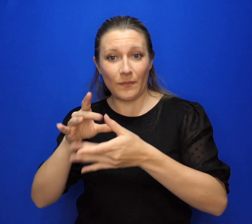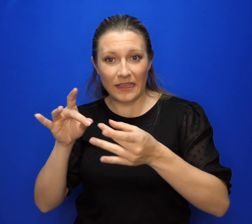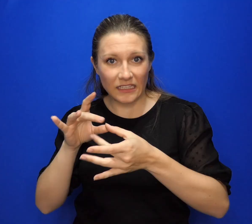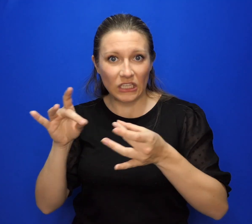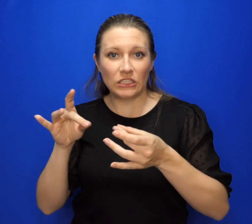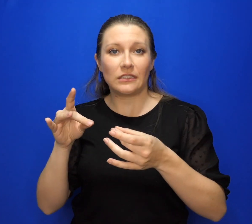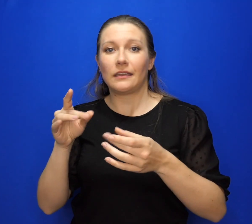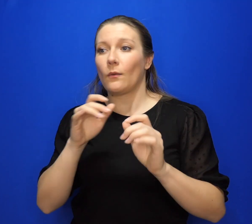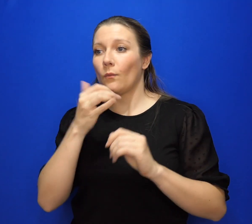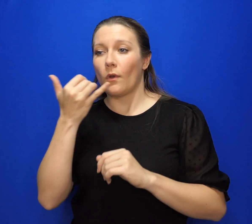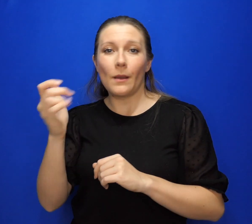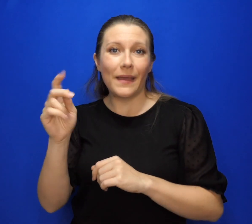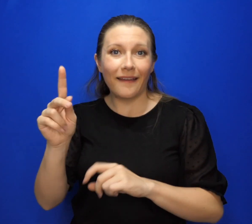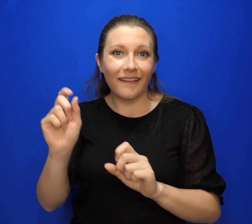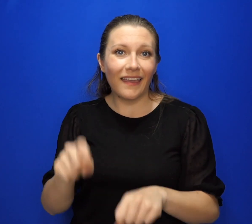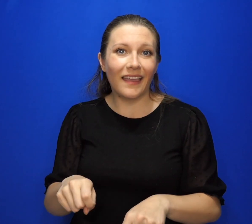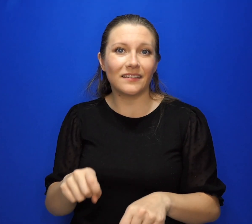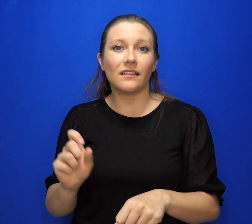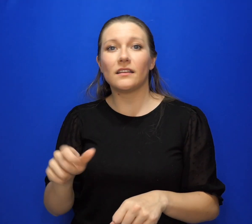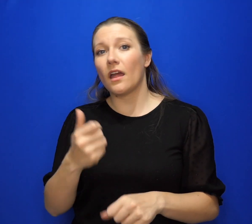like social workers, child life specialists.